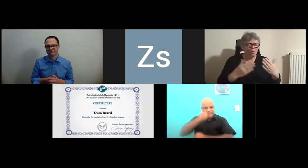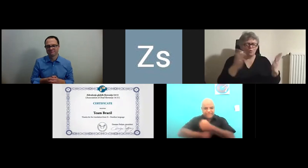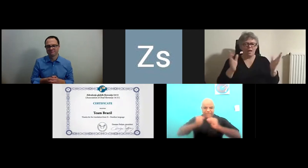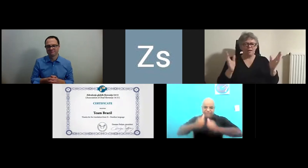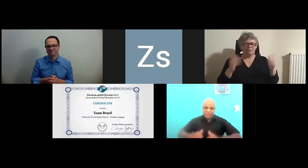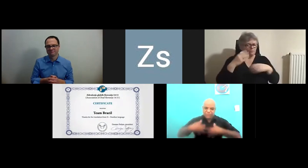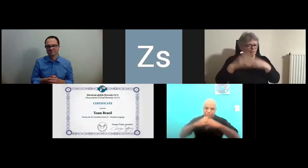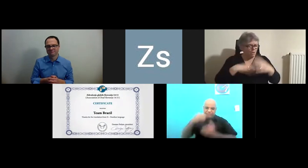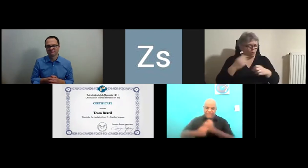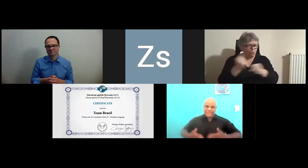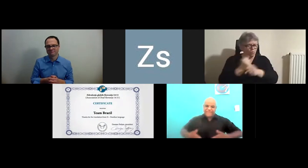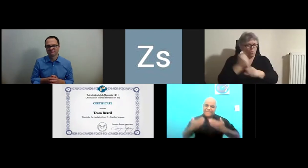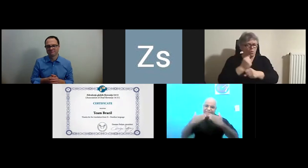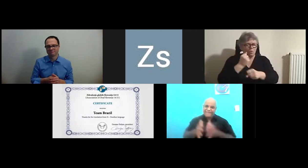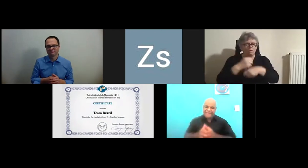And let's keep this going.